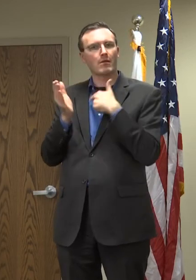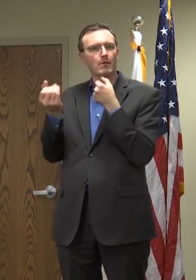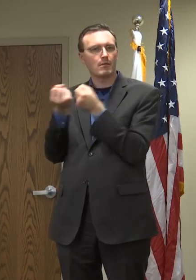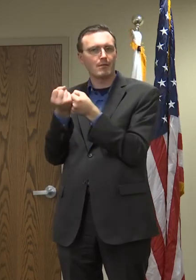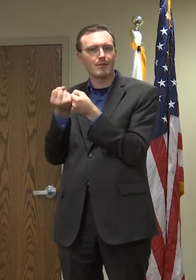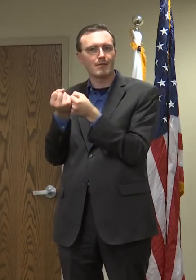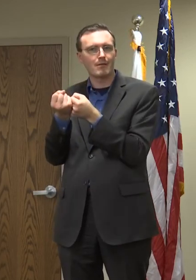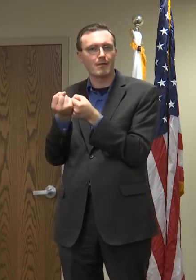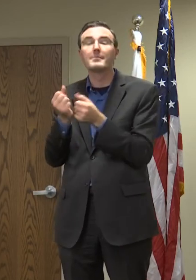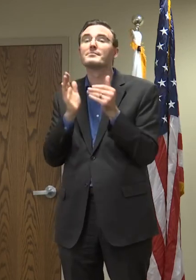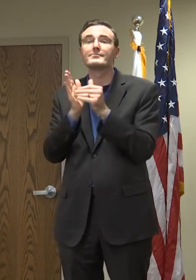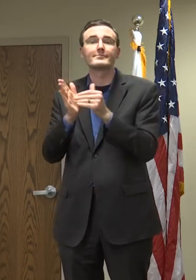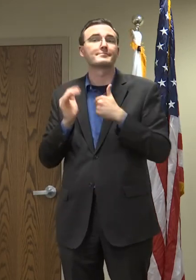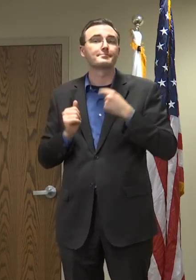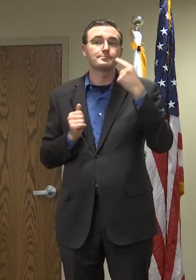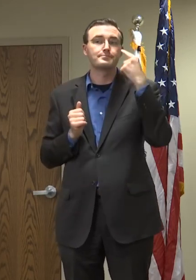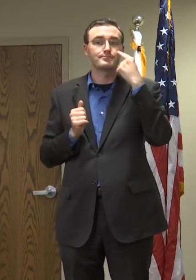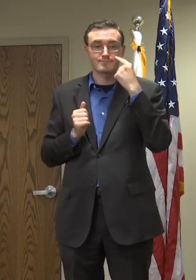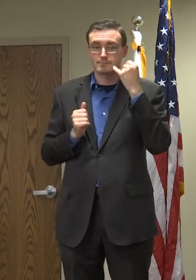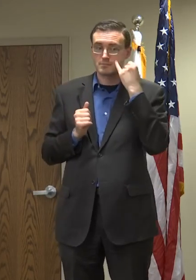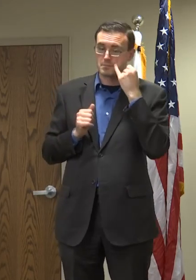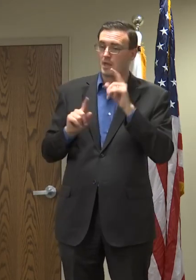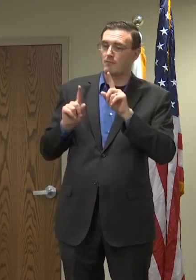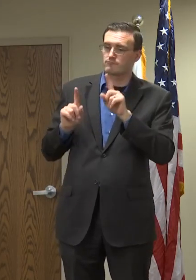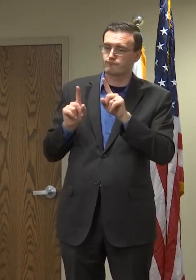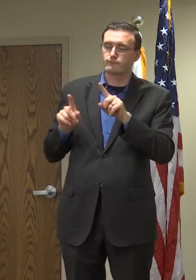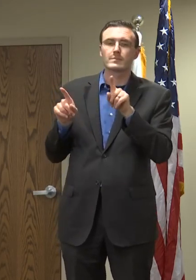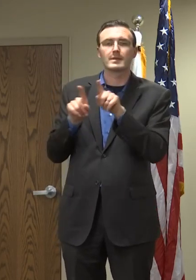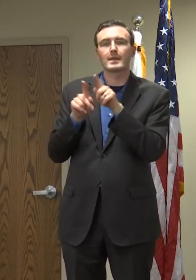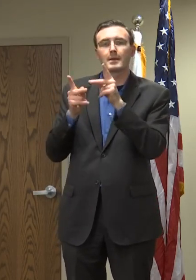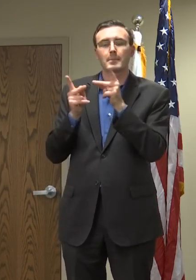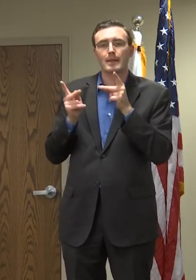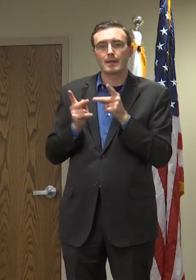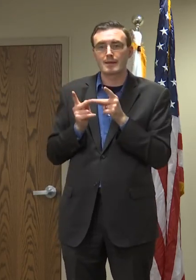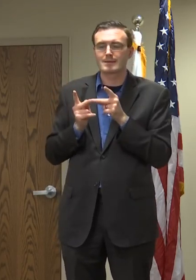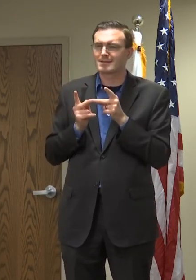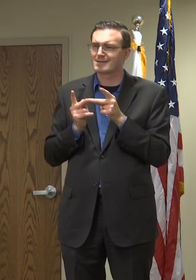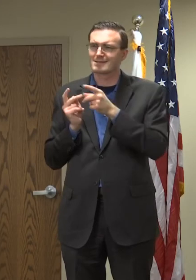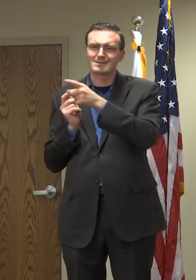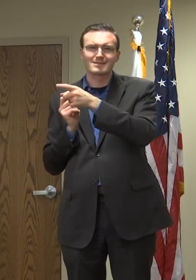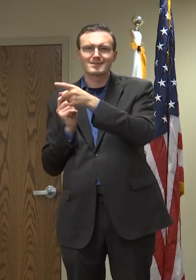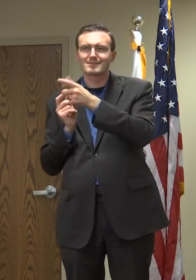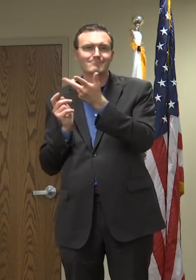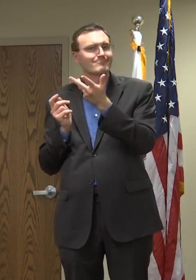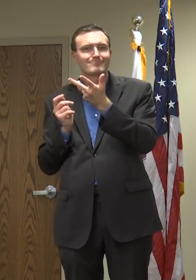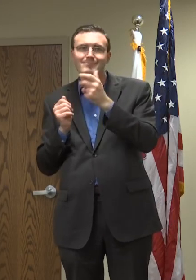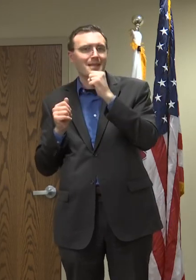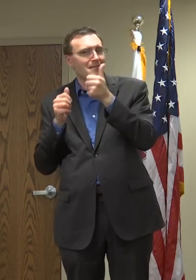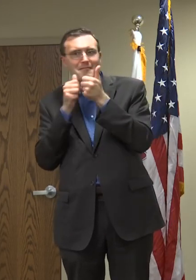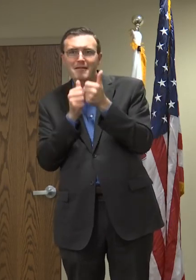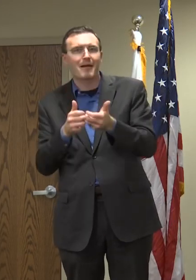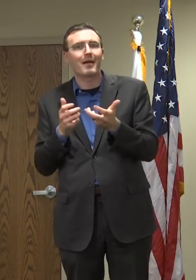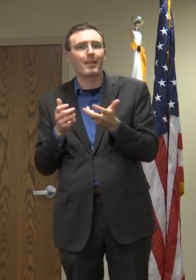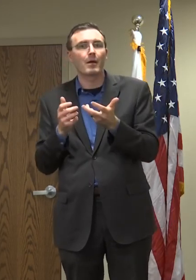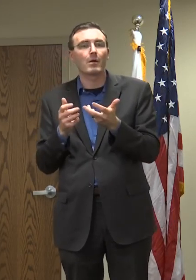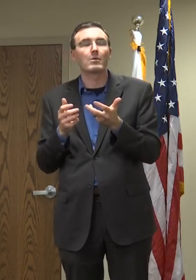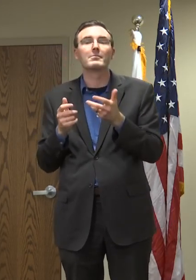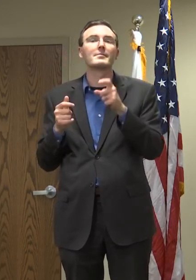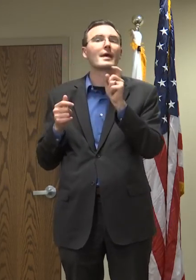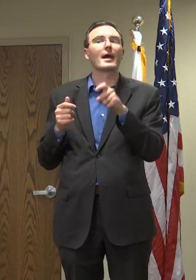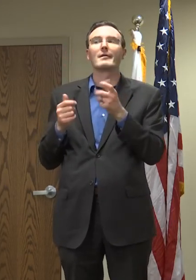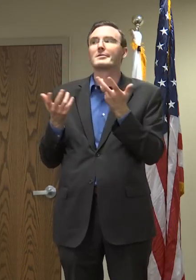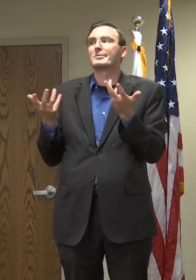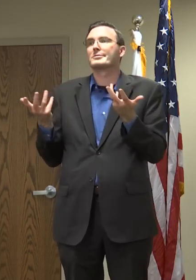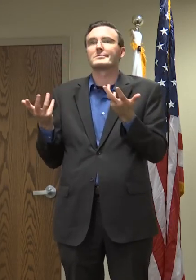same establishment, at some point, you have to either go to the manager and say, this isn't working for us, right? We're not in a good relationship